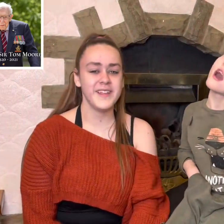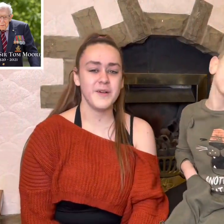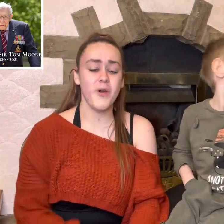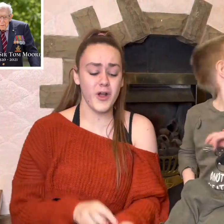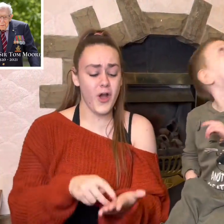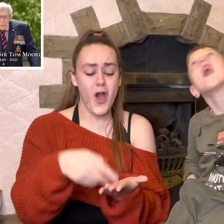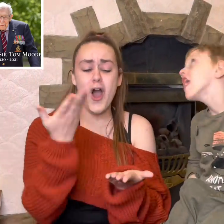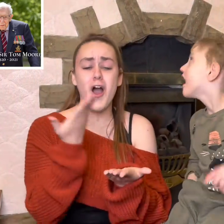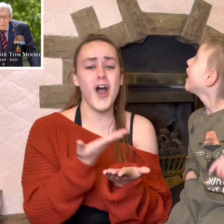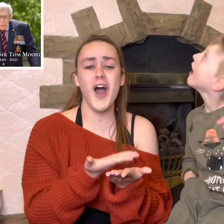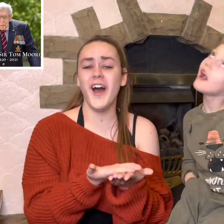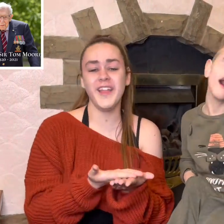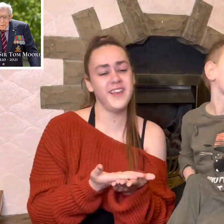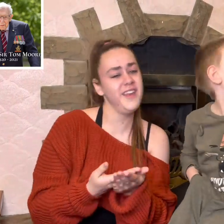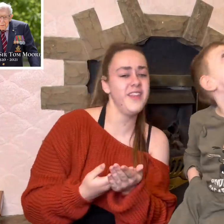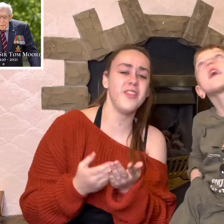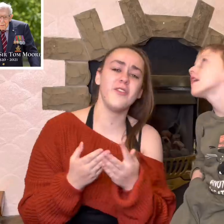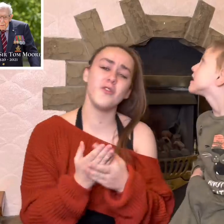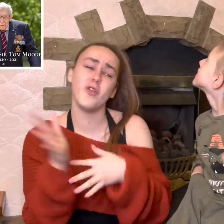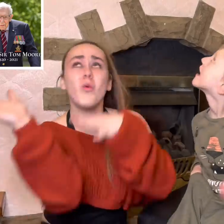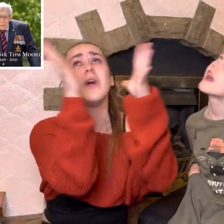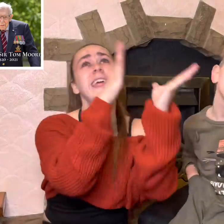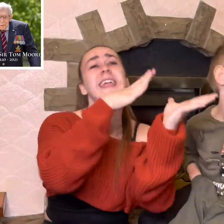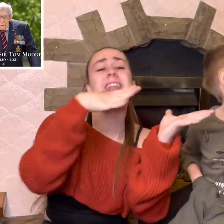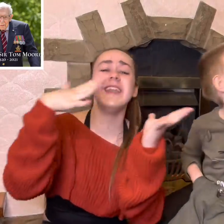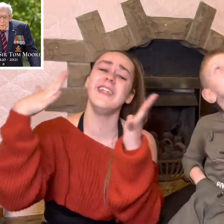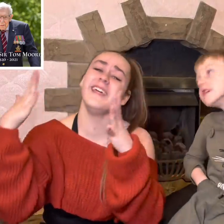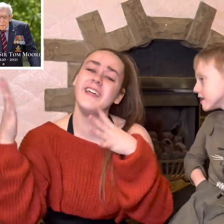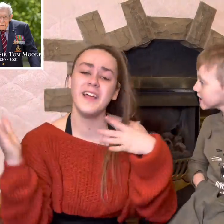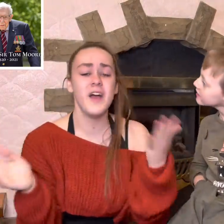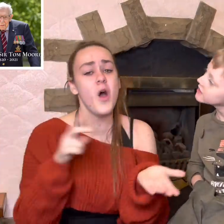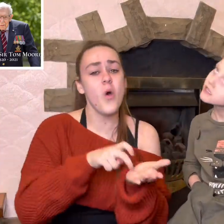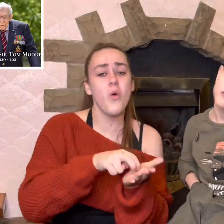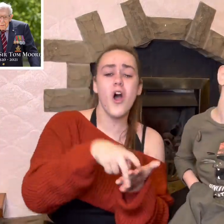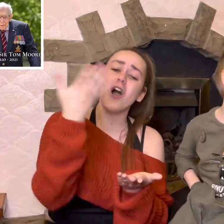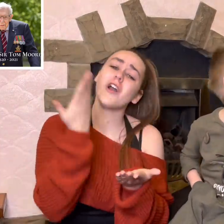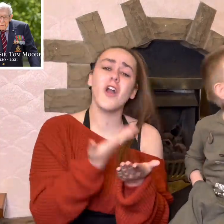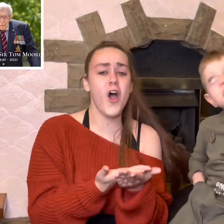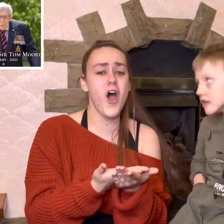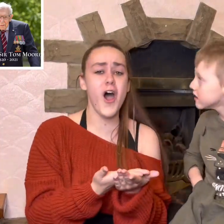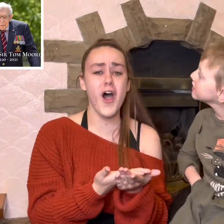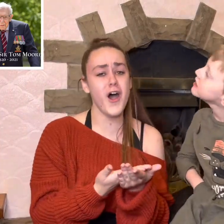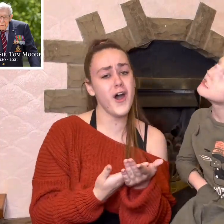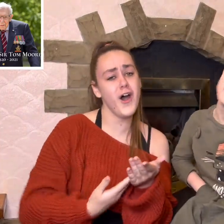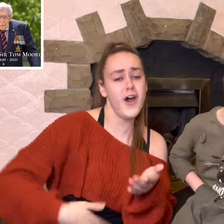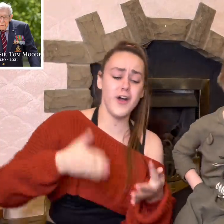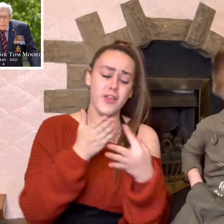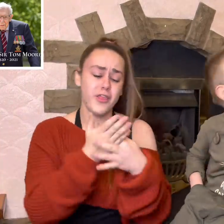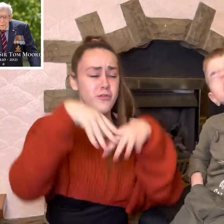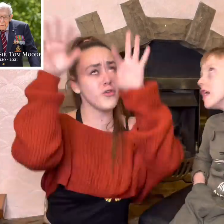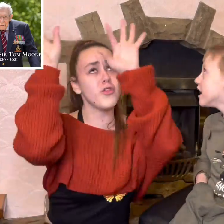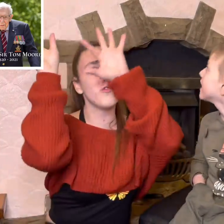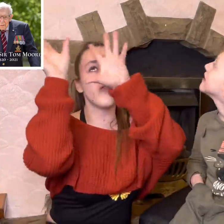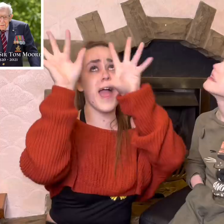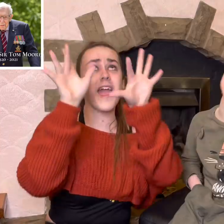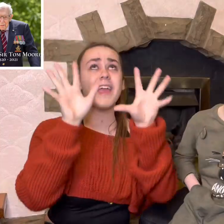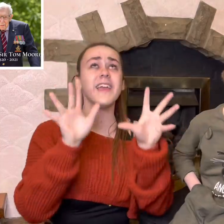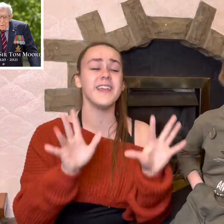Walk on. Walk on through the wind, walk on, walk on through the rain, through the